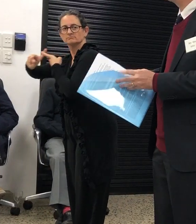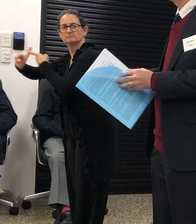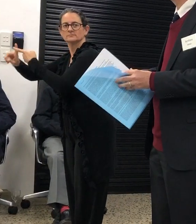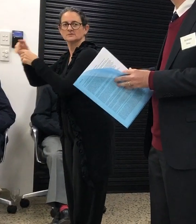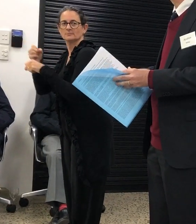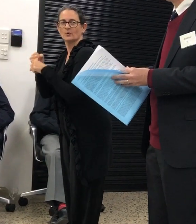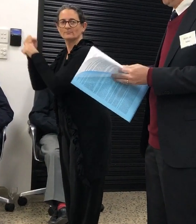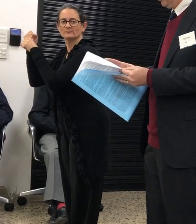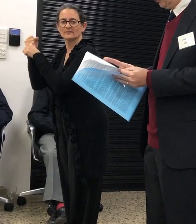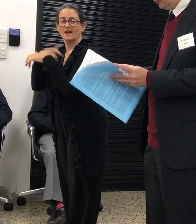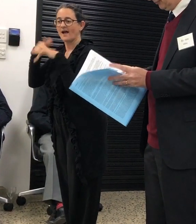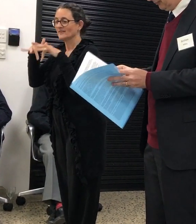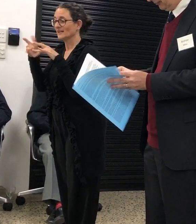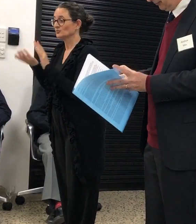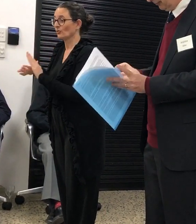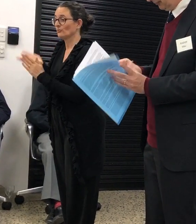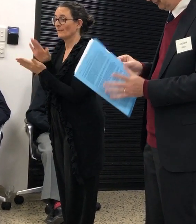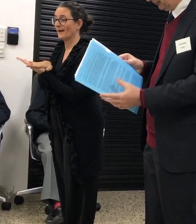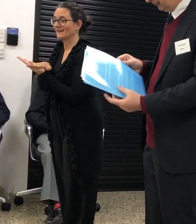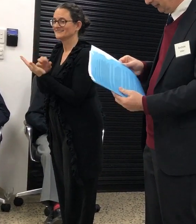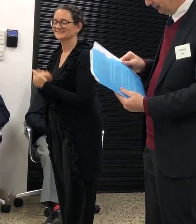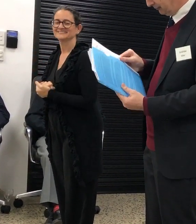I didn't turn the page.